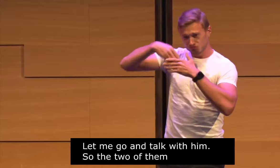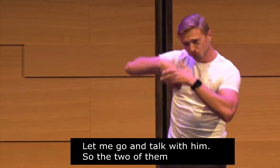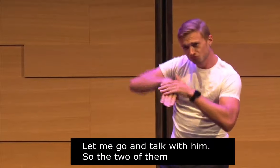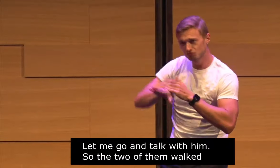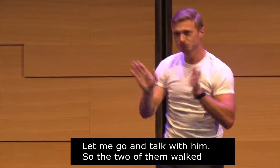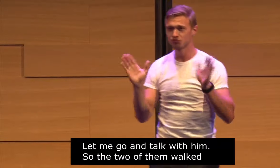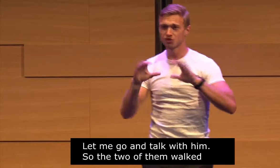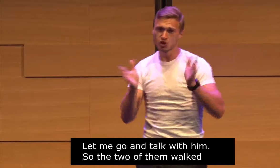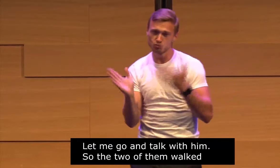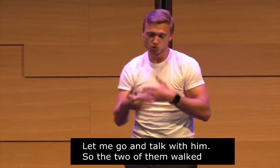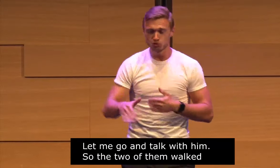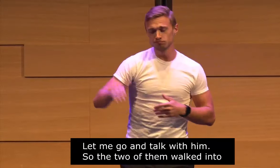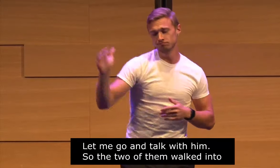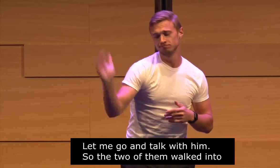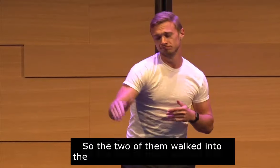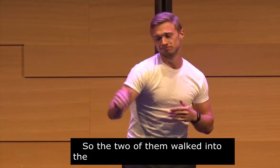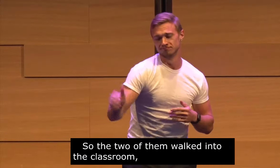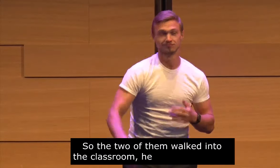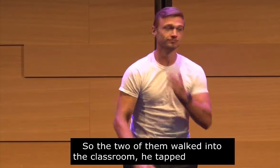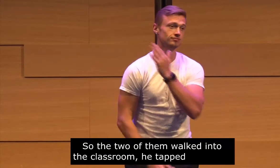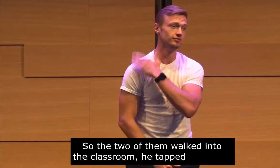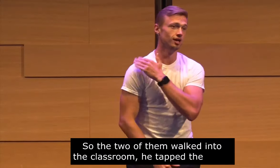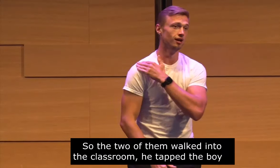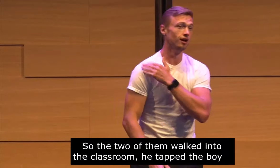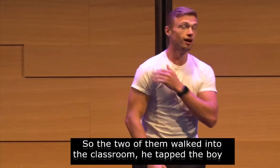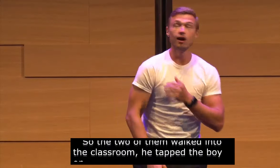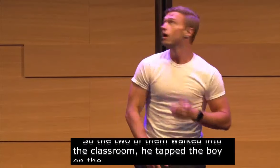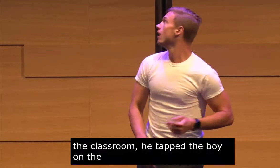the two of them walked into the classroom and tapped the boy on the shoulder.